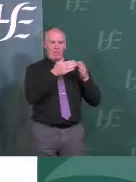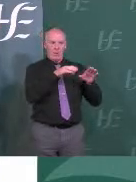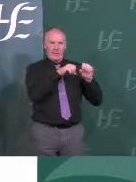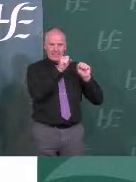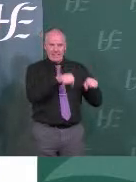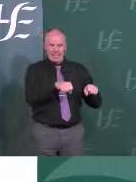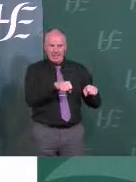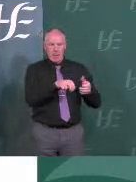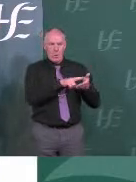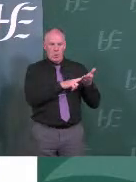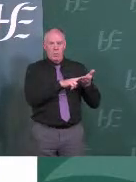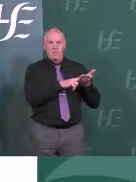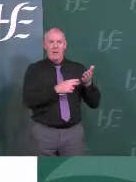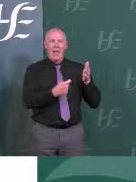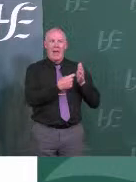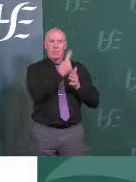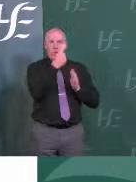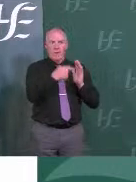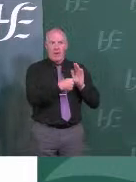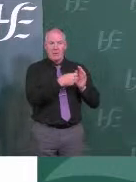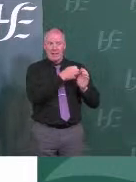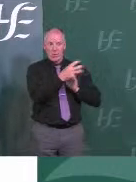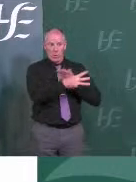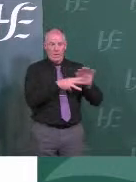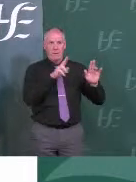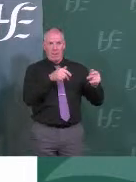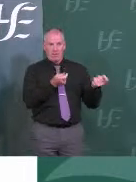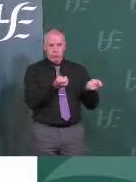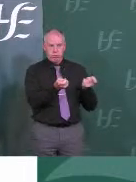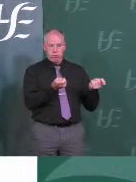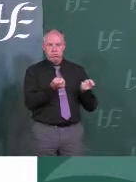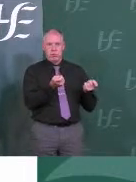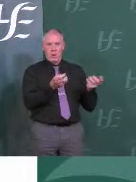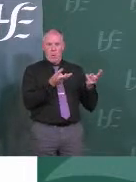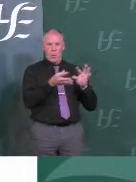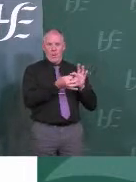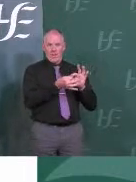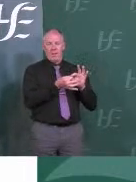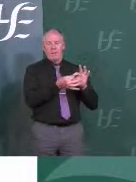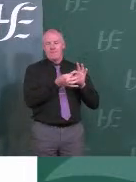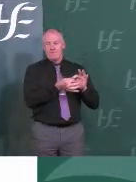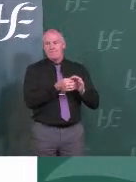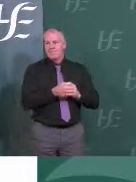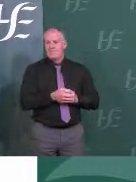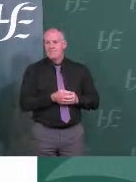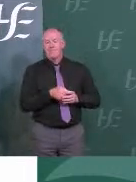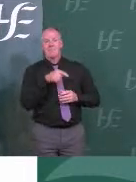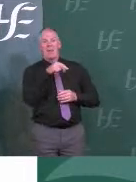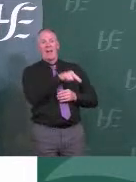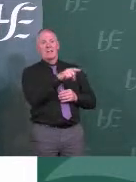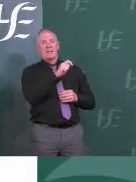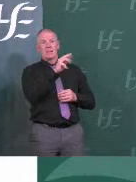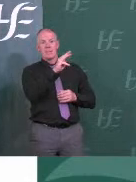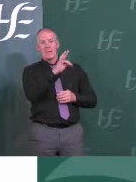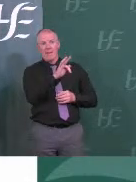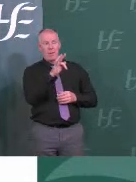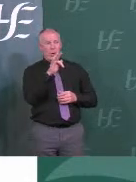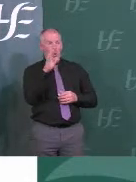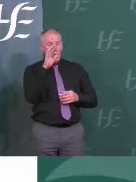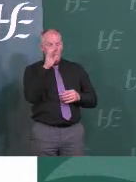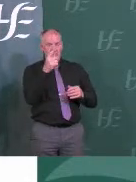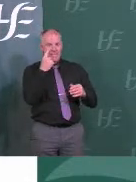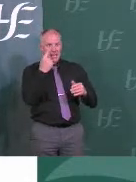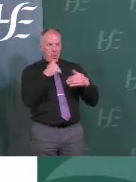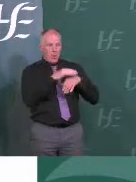system, so for an additional 1,000 cases per week, and they are working with us very closely on that. And the NTPF look at high volume activity,